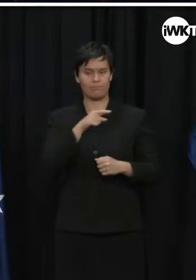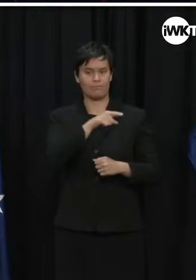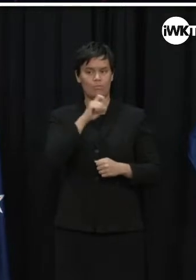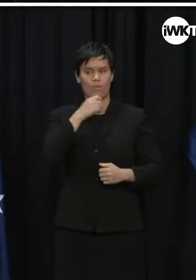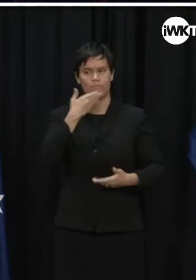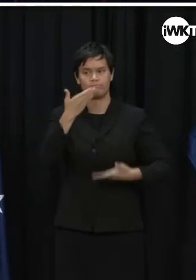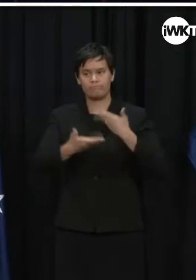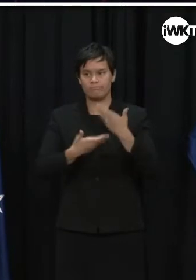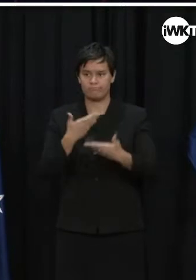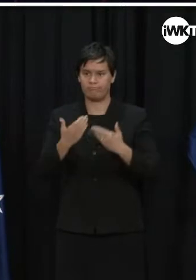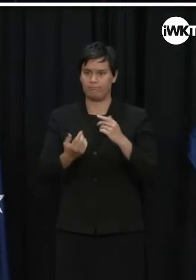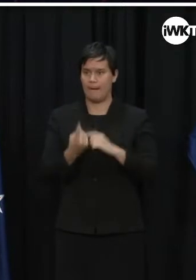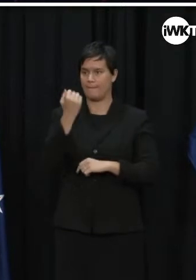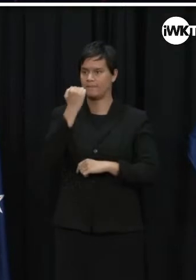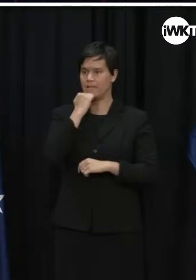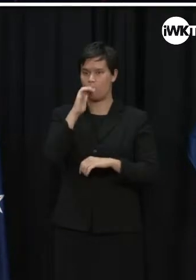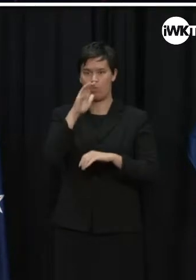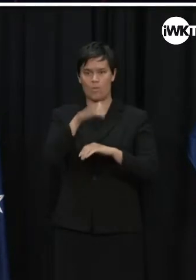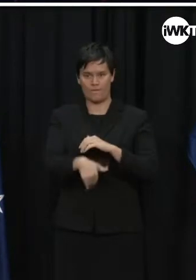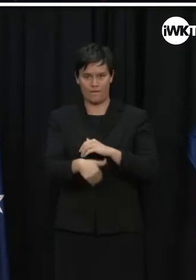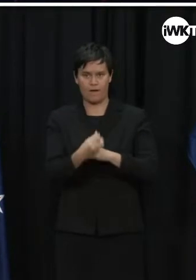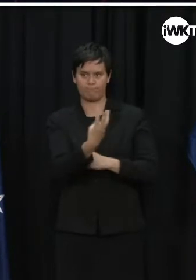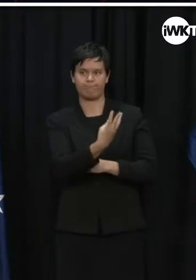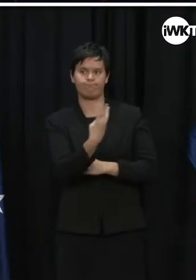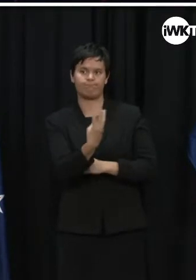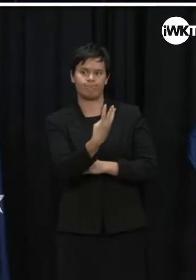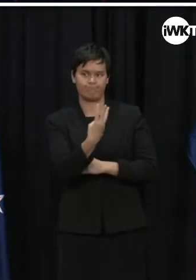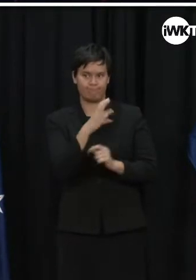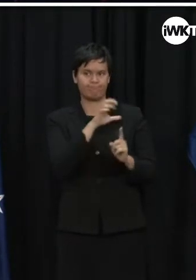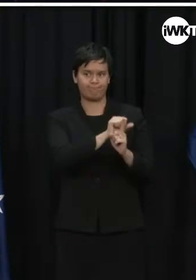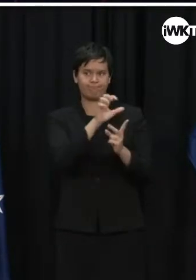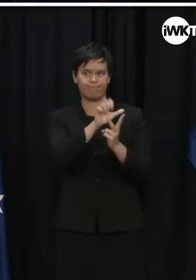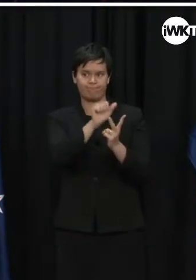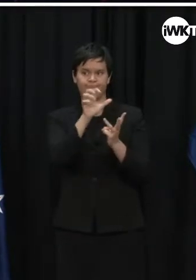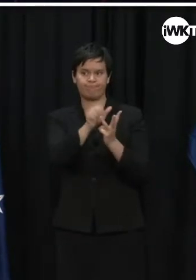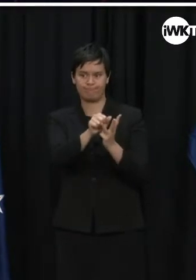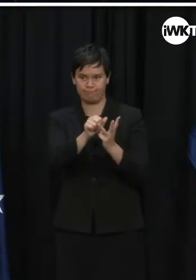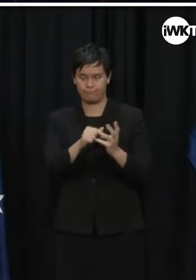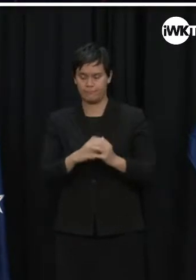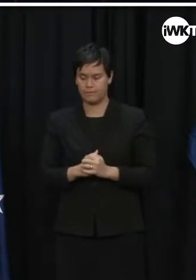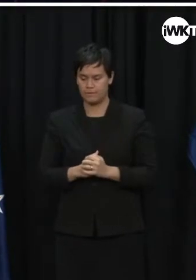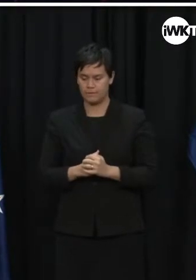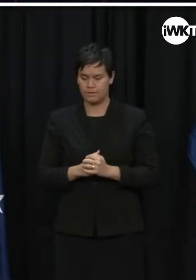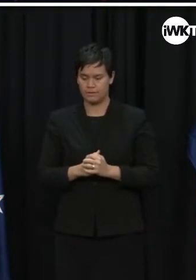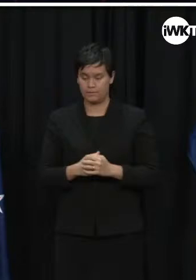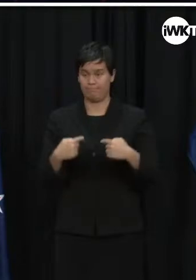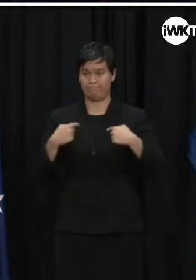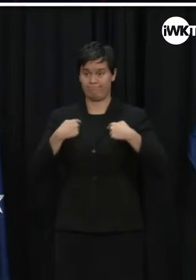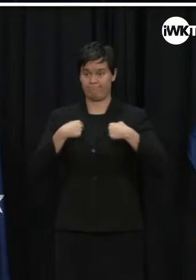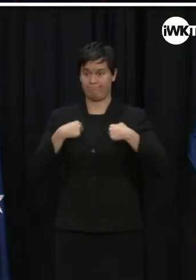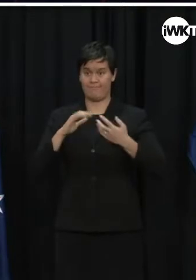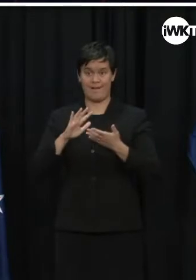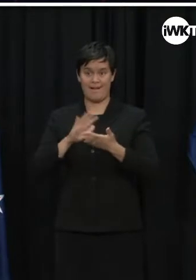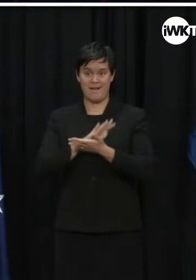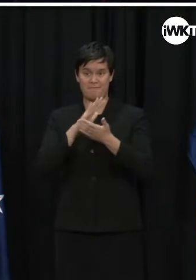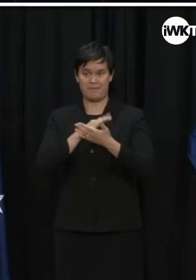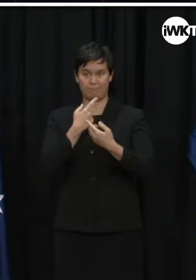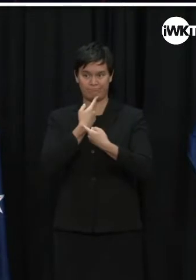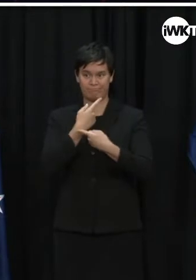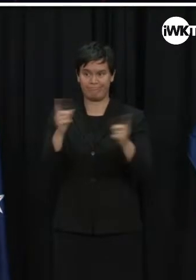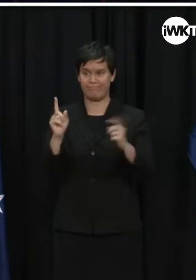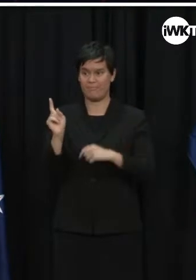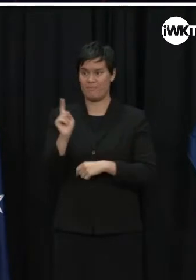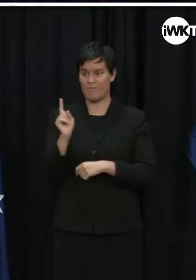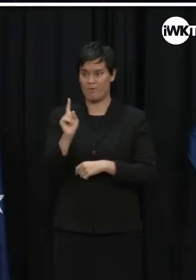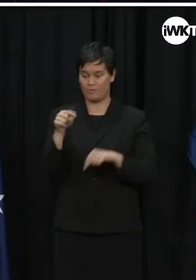investigations around our most recent community cases. I am very pleased to report